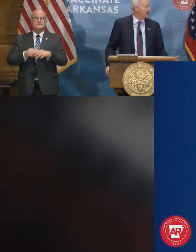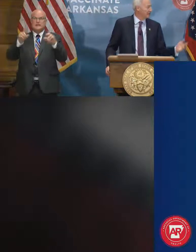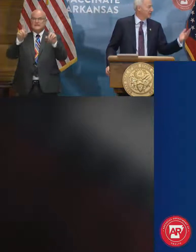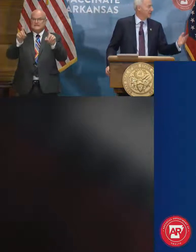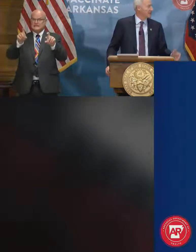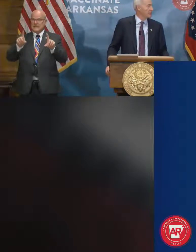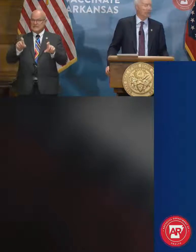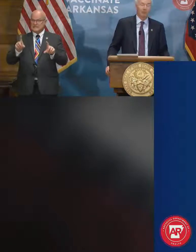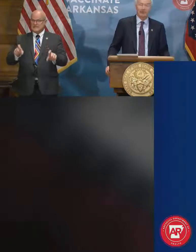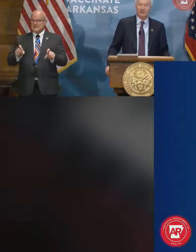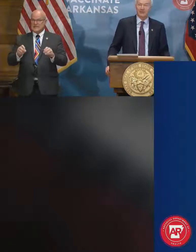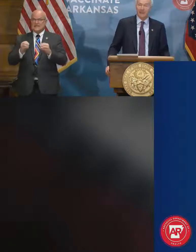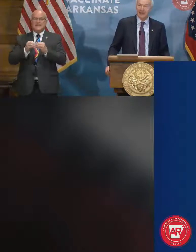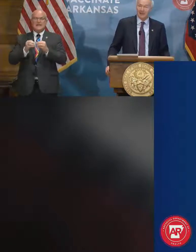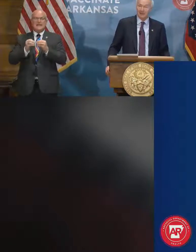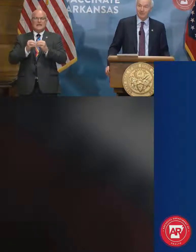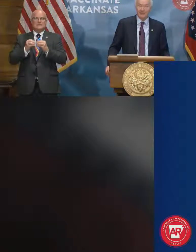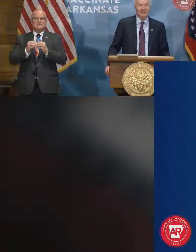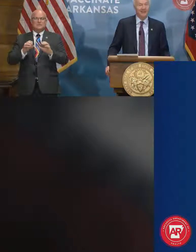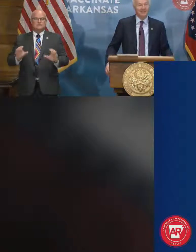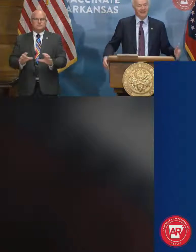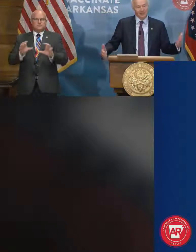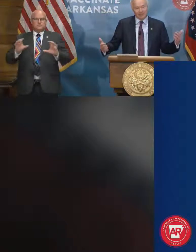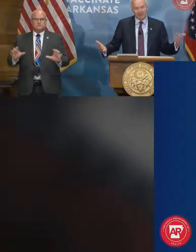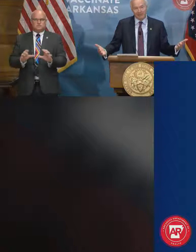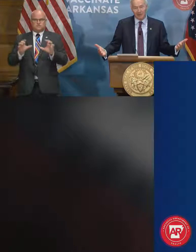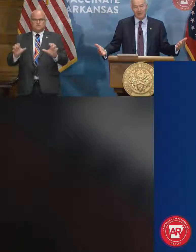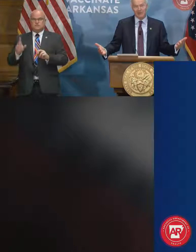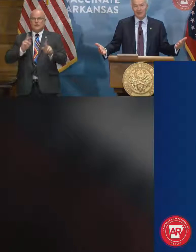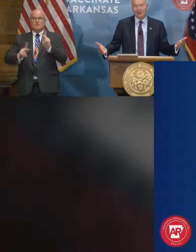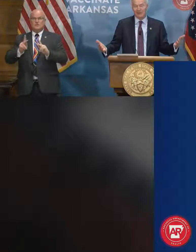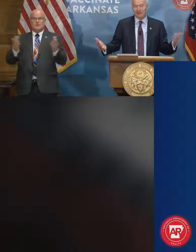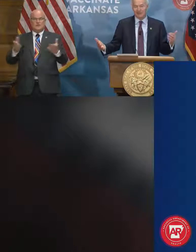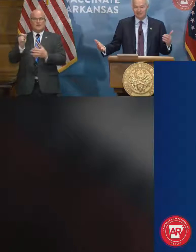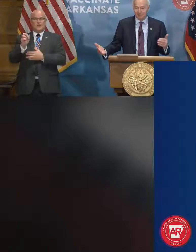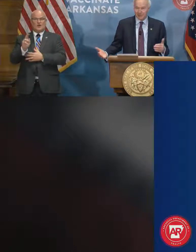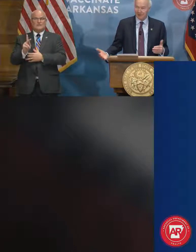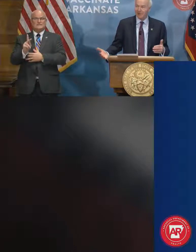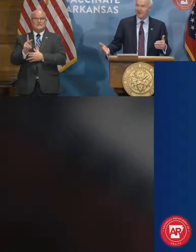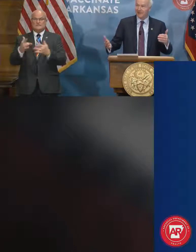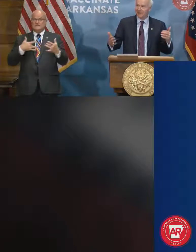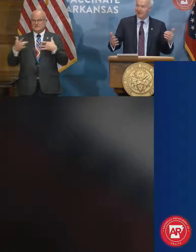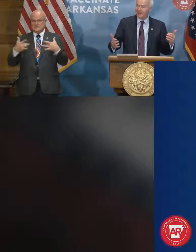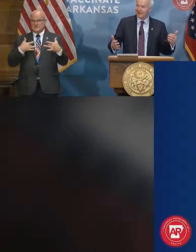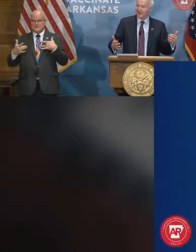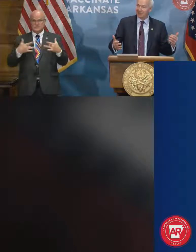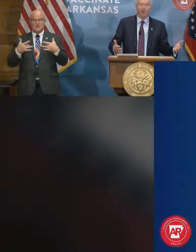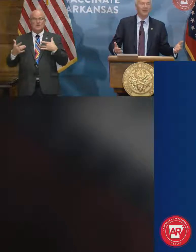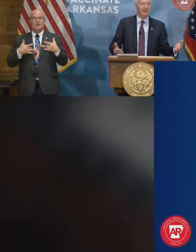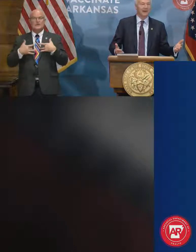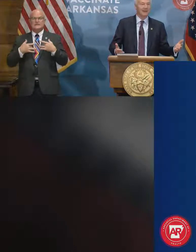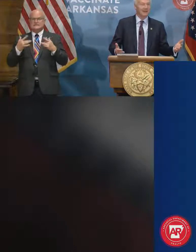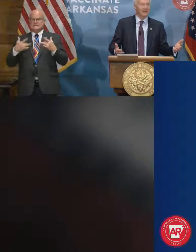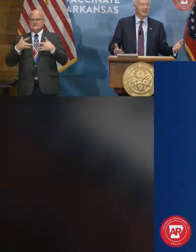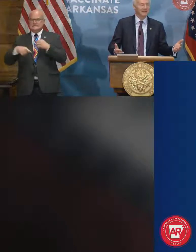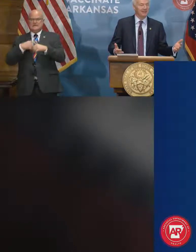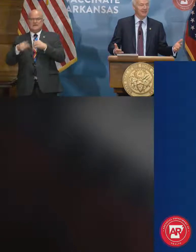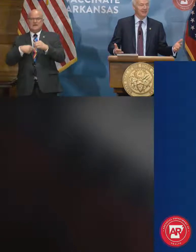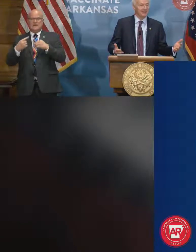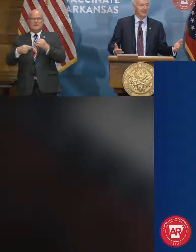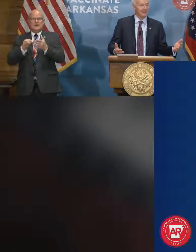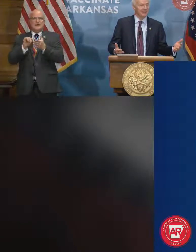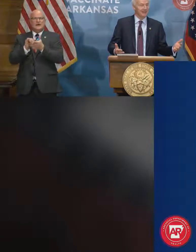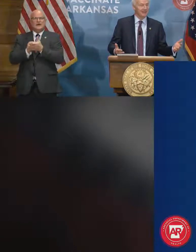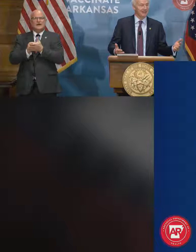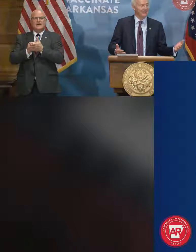testing is more robust than it has been. As people of Arkansas get concerned, they worry about